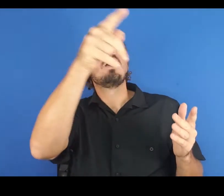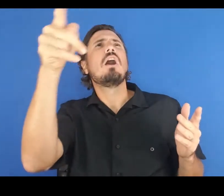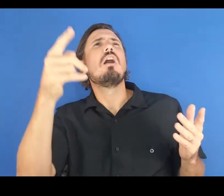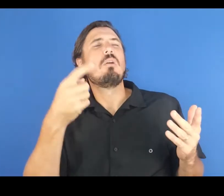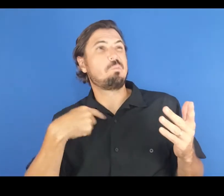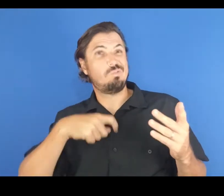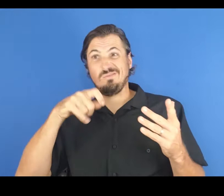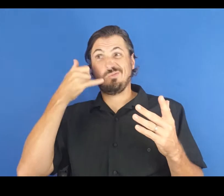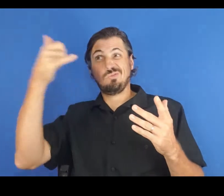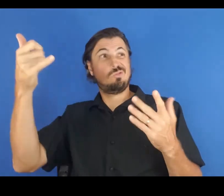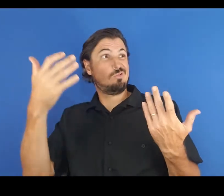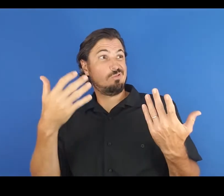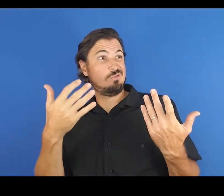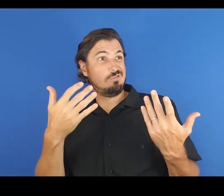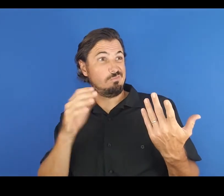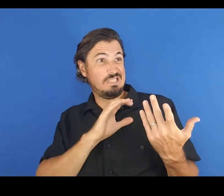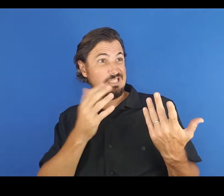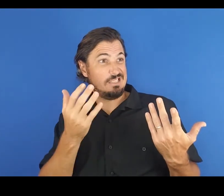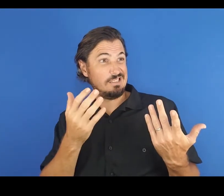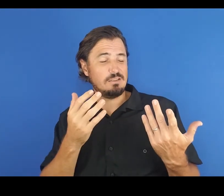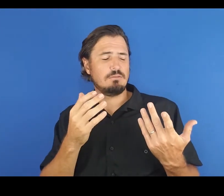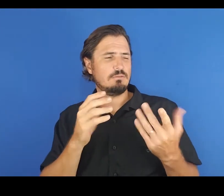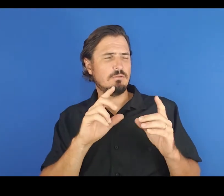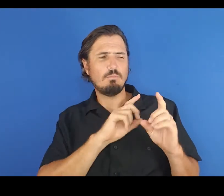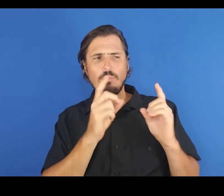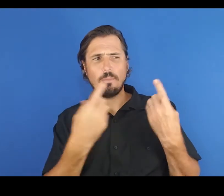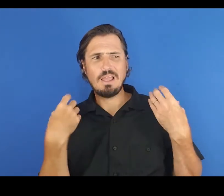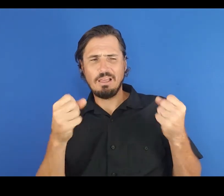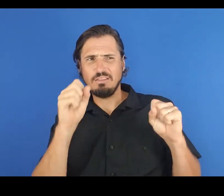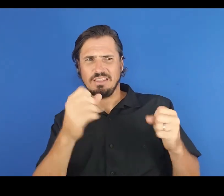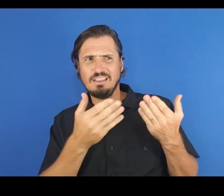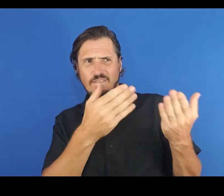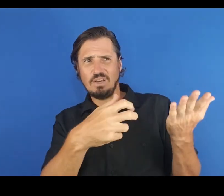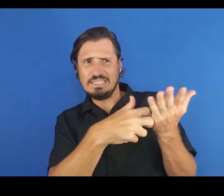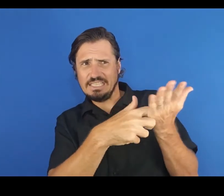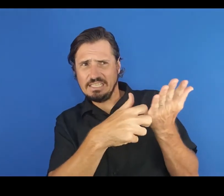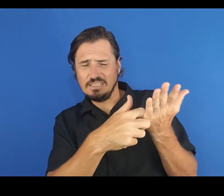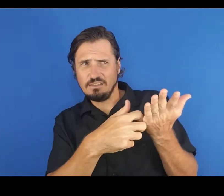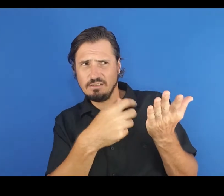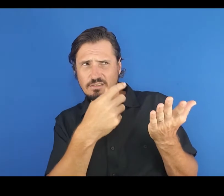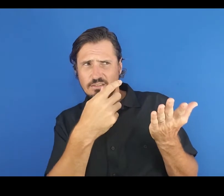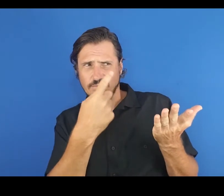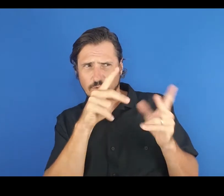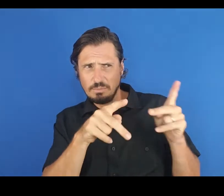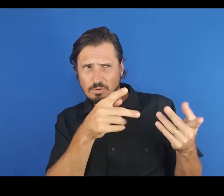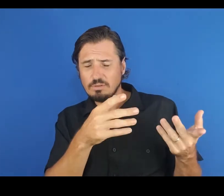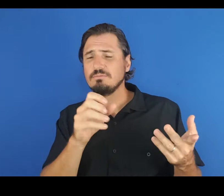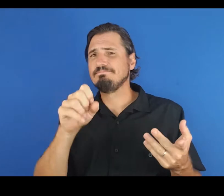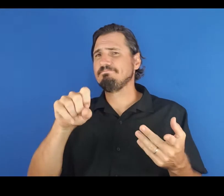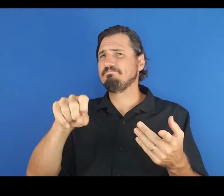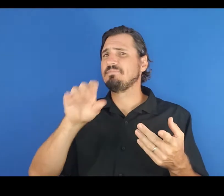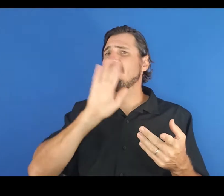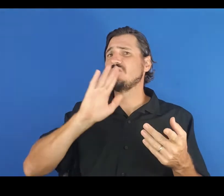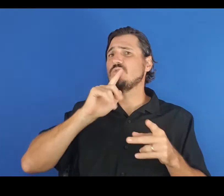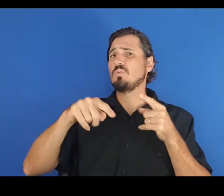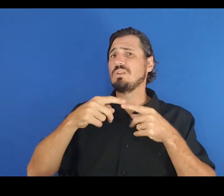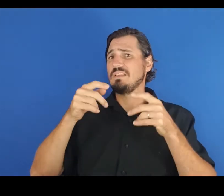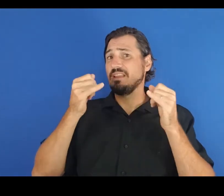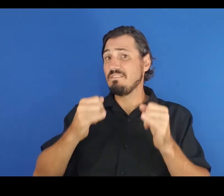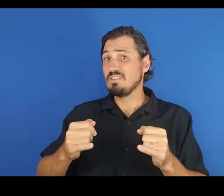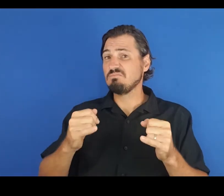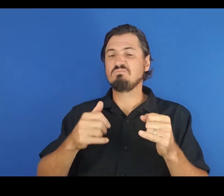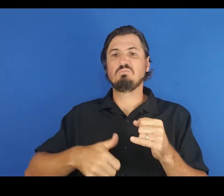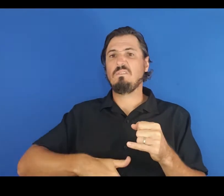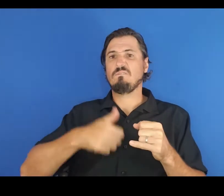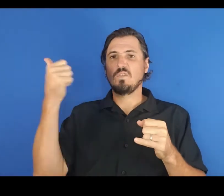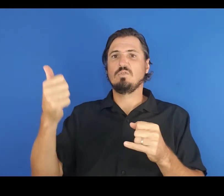cruising? Another viewer asked, doesn't the Department of Health have power to issue a citation? It is very frustrating when